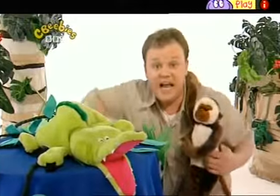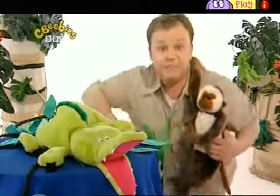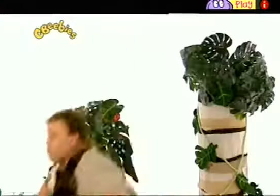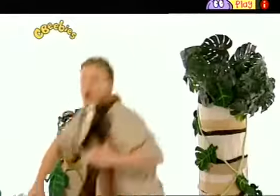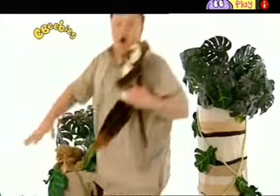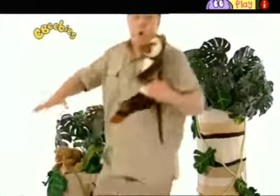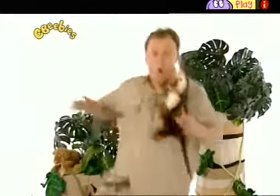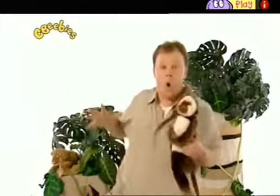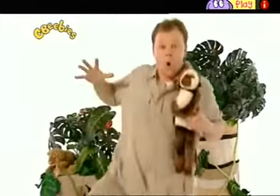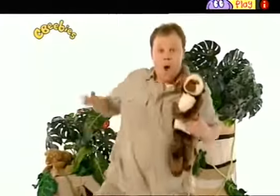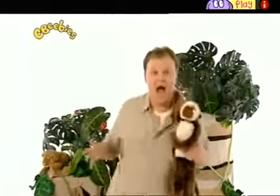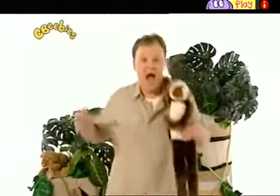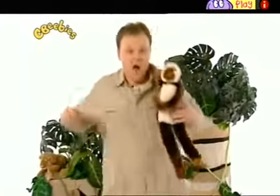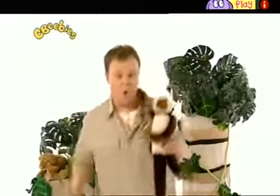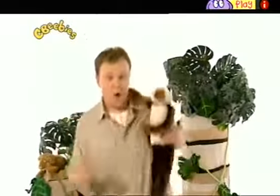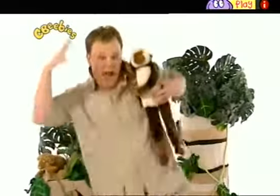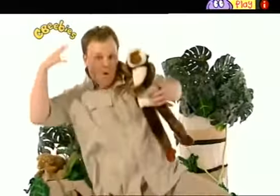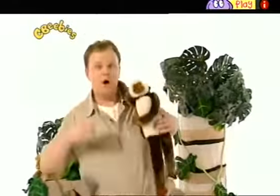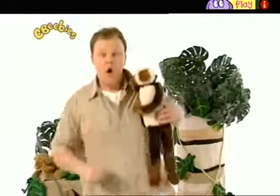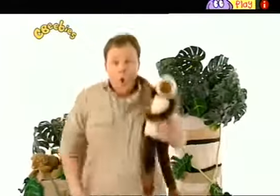leaps. Whoa!